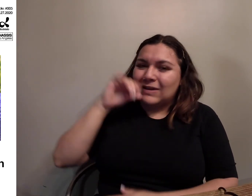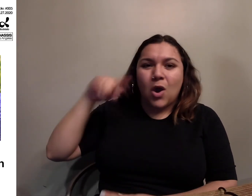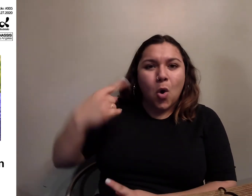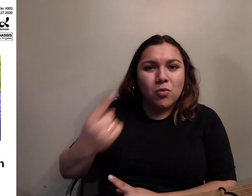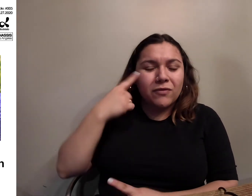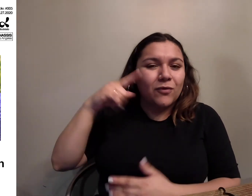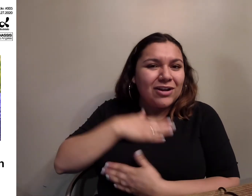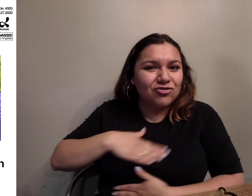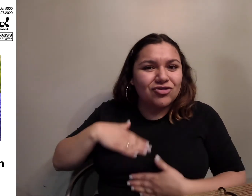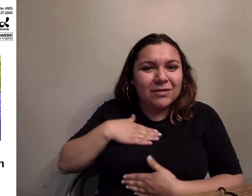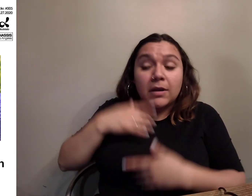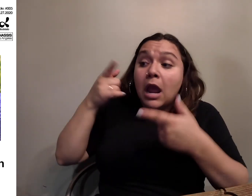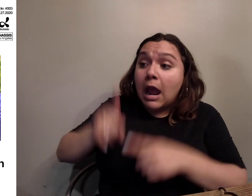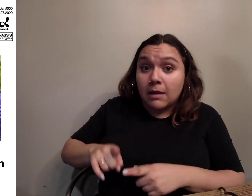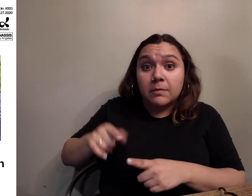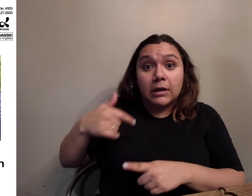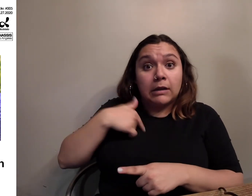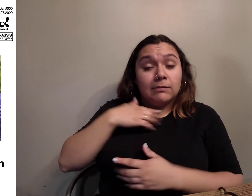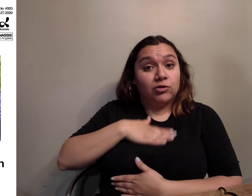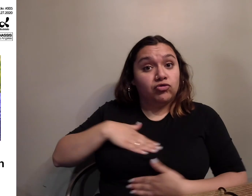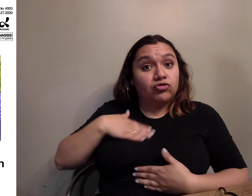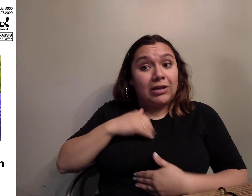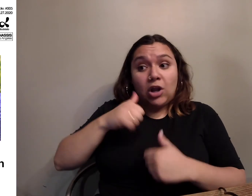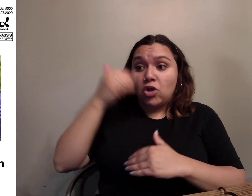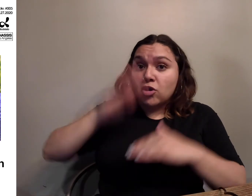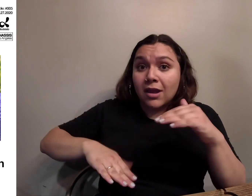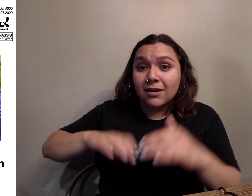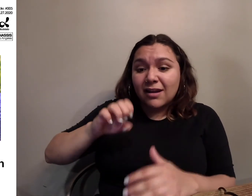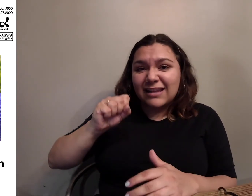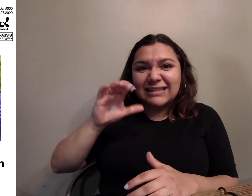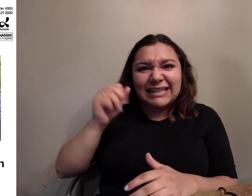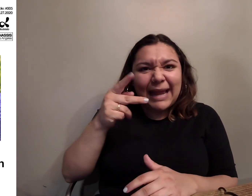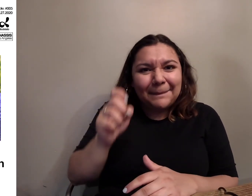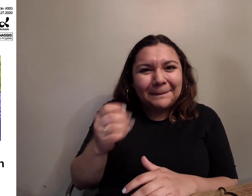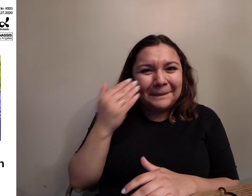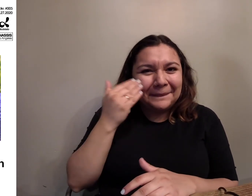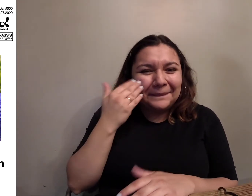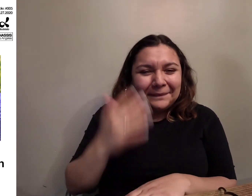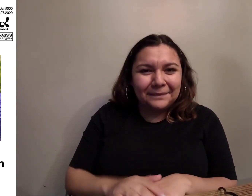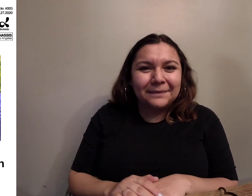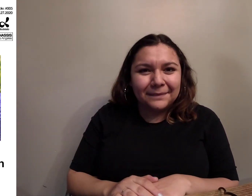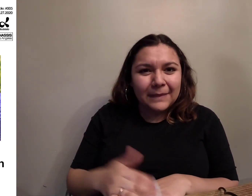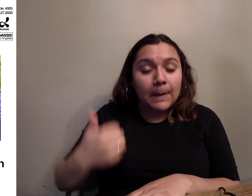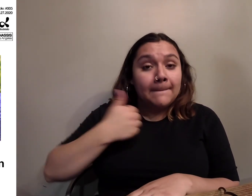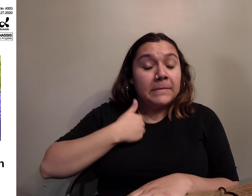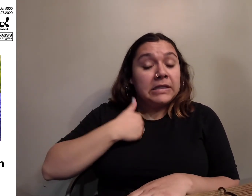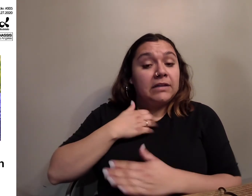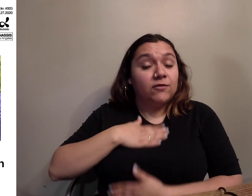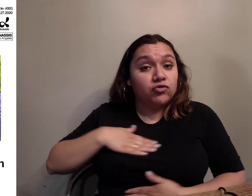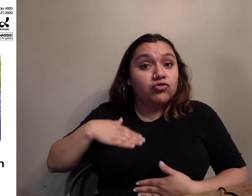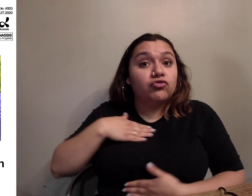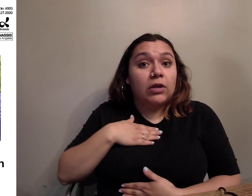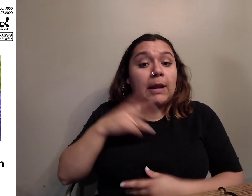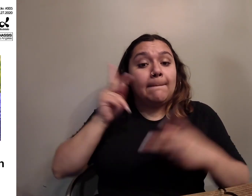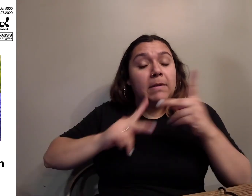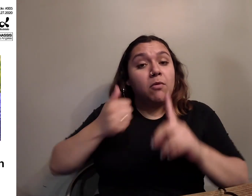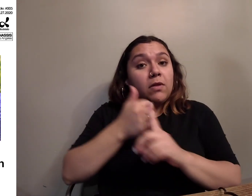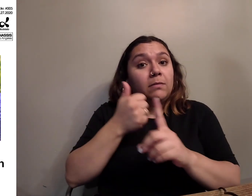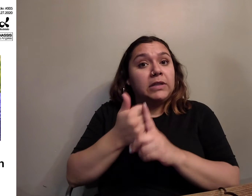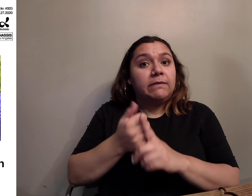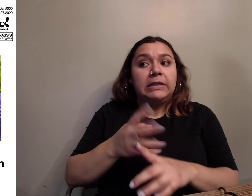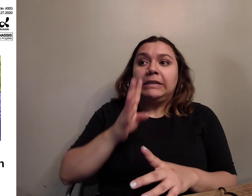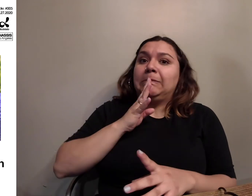Especially when I'm entertained by things other than escape. Right. I'm entertained by people speaking truth to